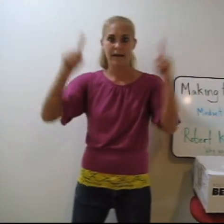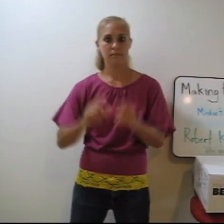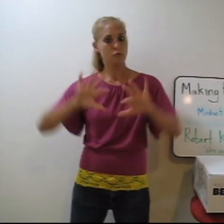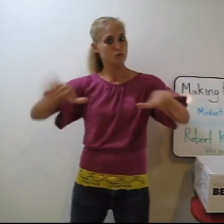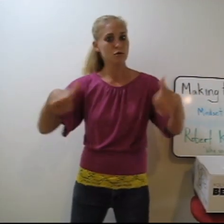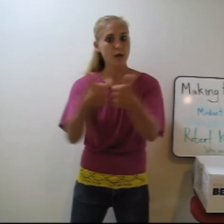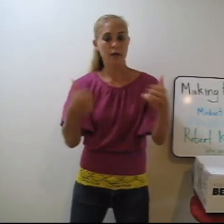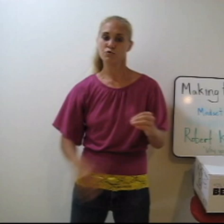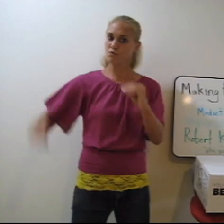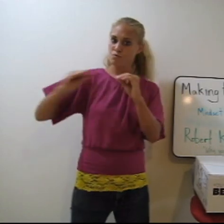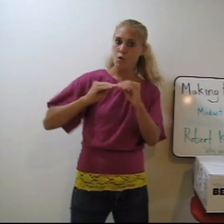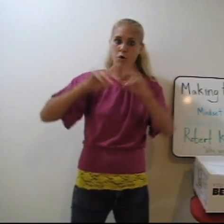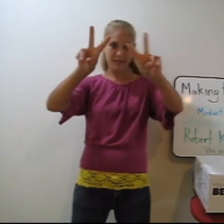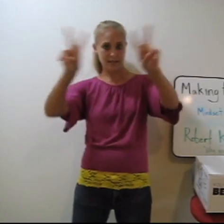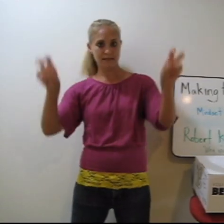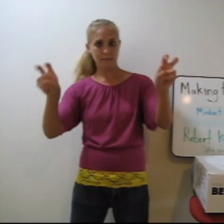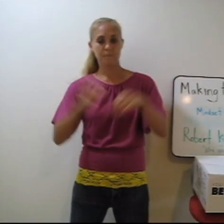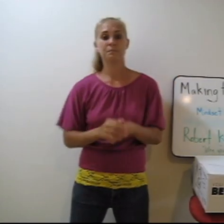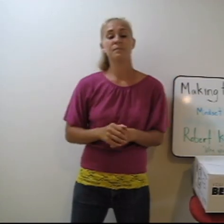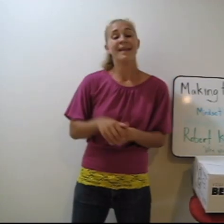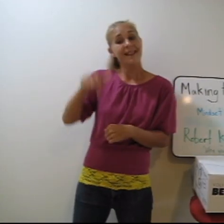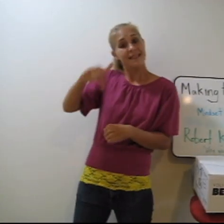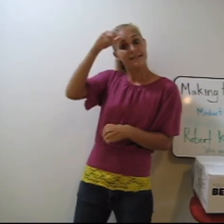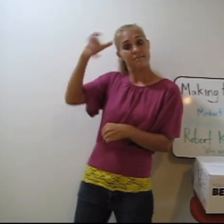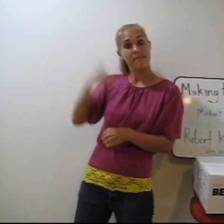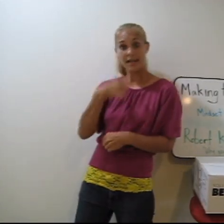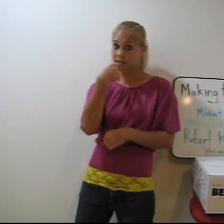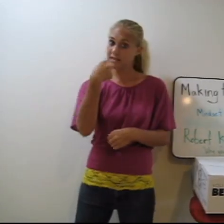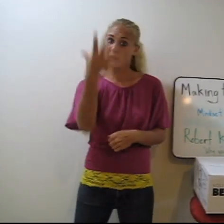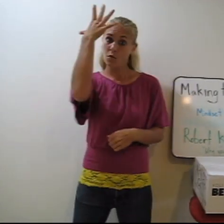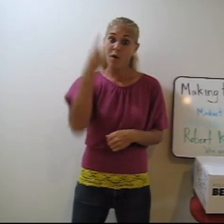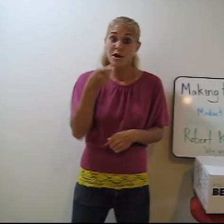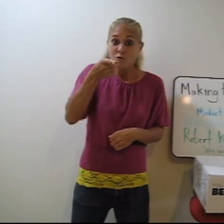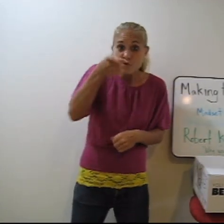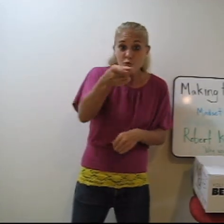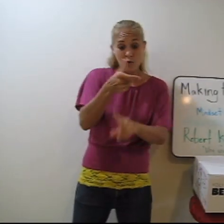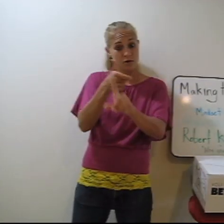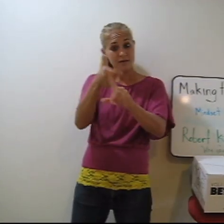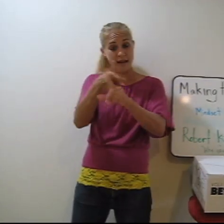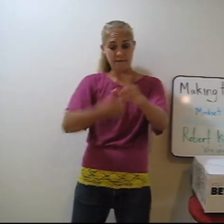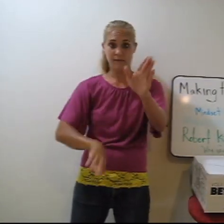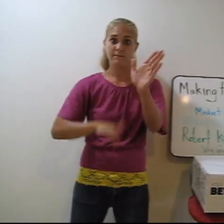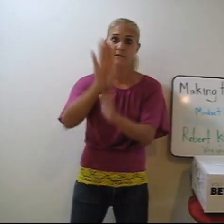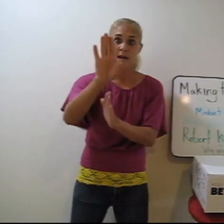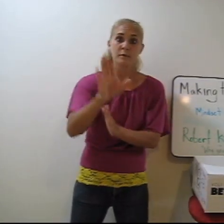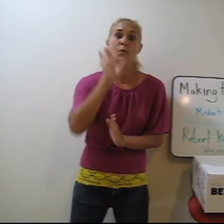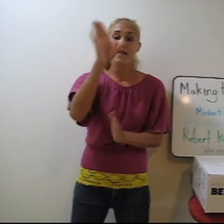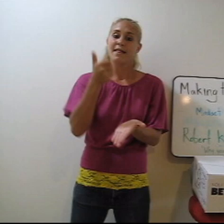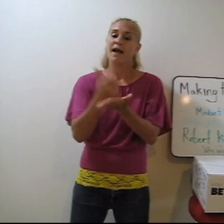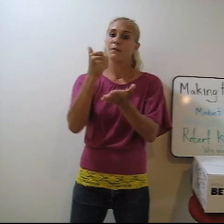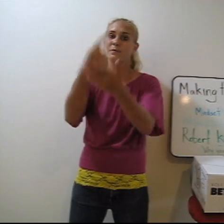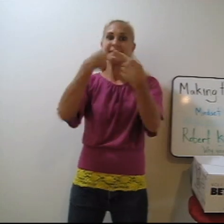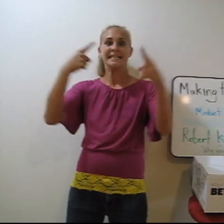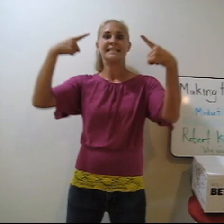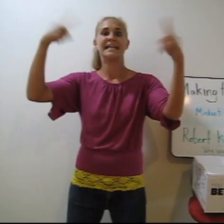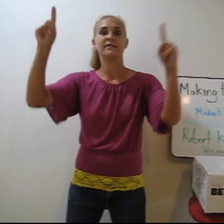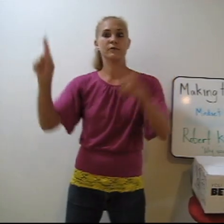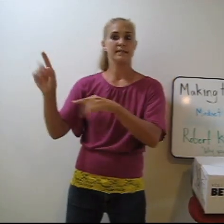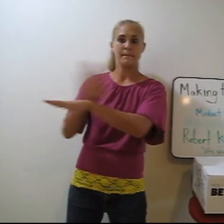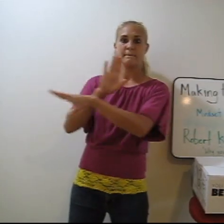topic. Robert will tell you why you and your personal development are the keys to your greater success as an entrepreneur, and why you should